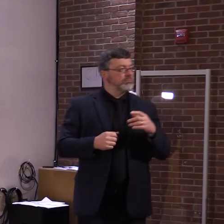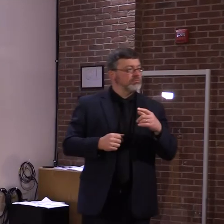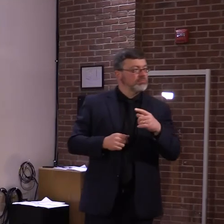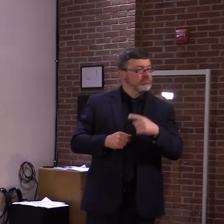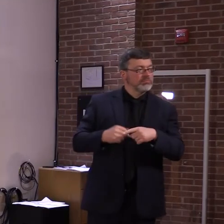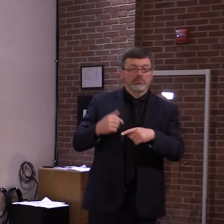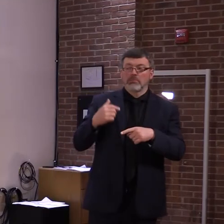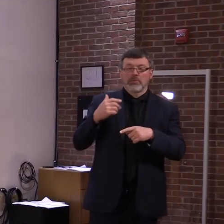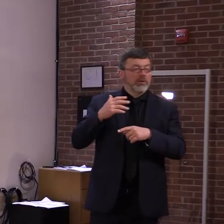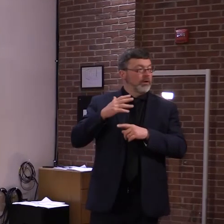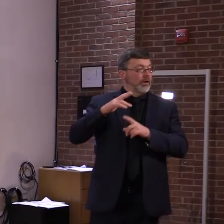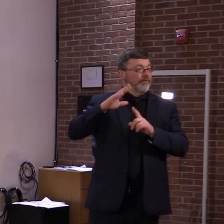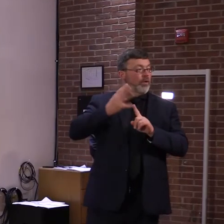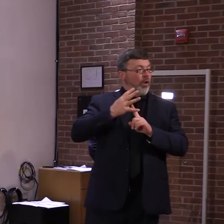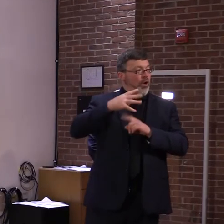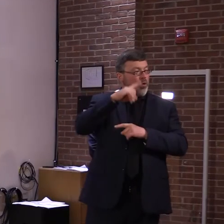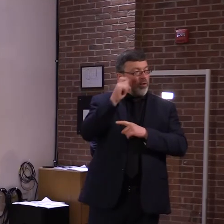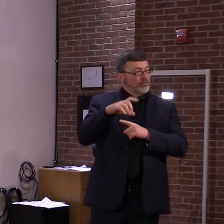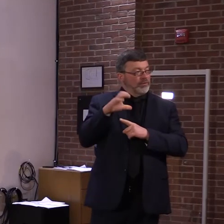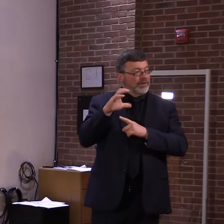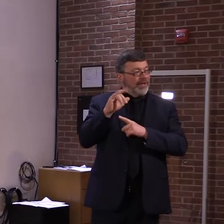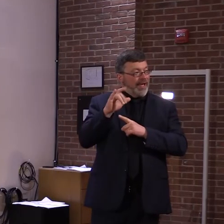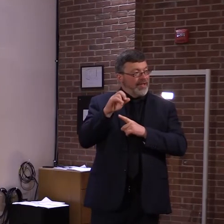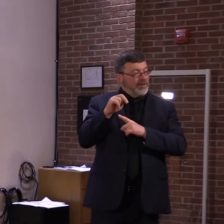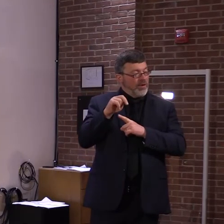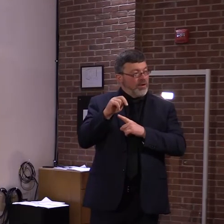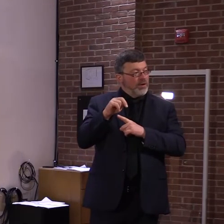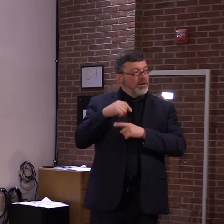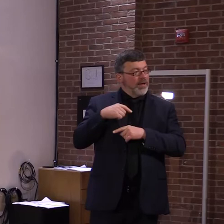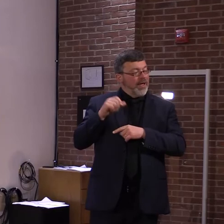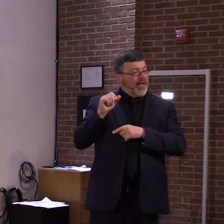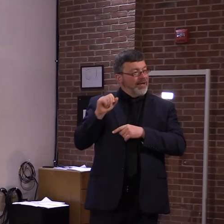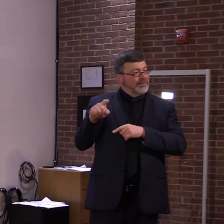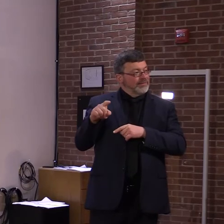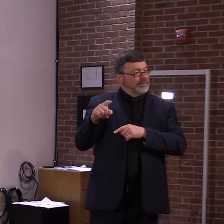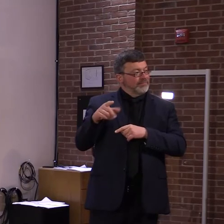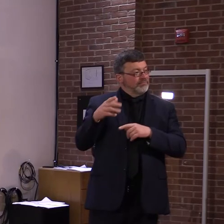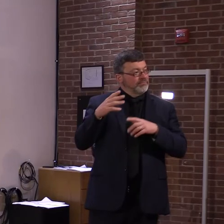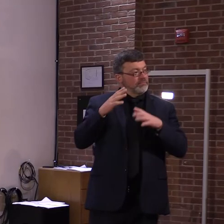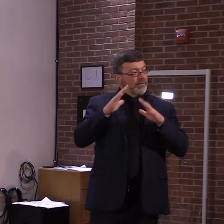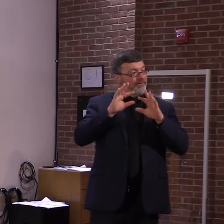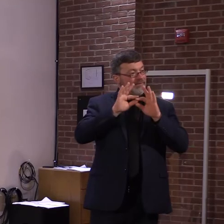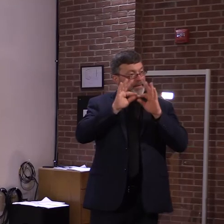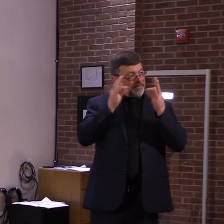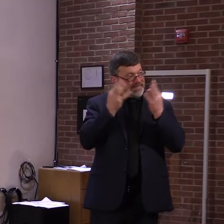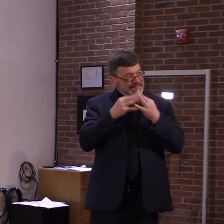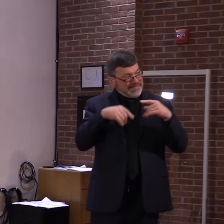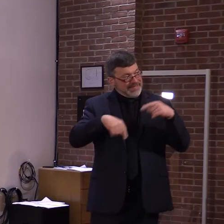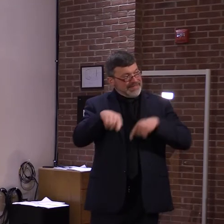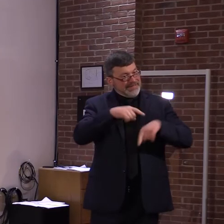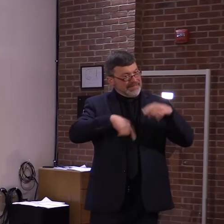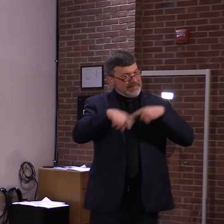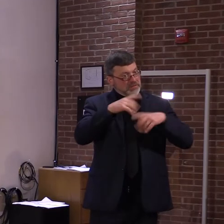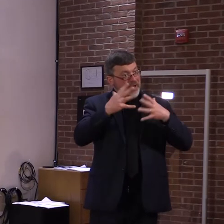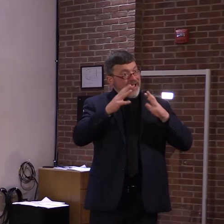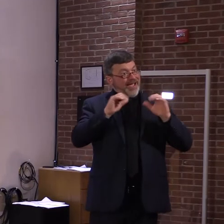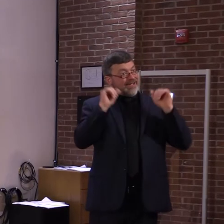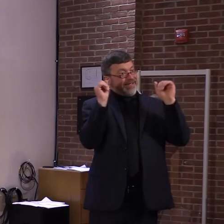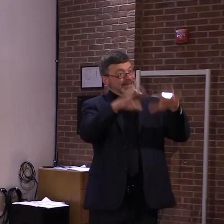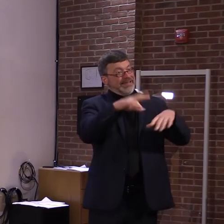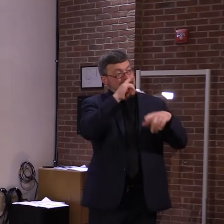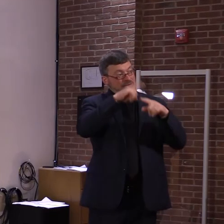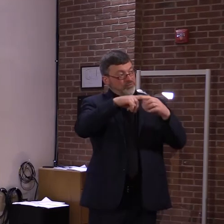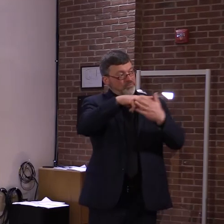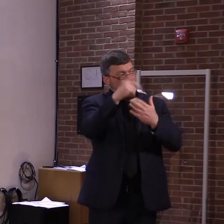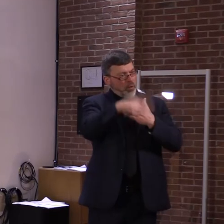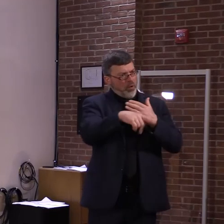that might want to send their kids to programs that the prices remain beyond reach as the dust